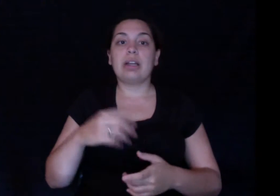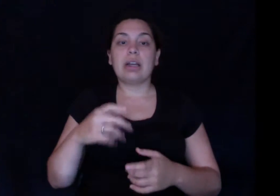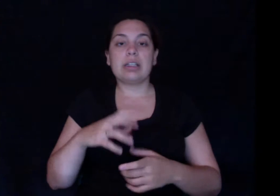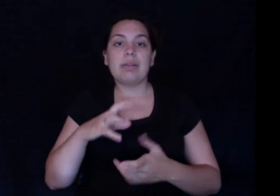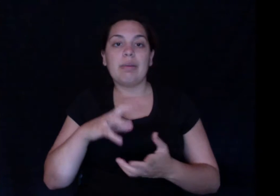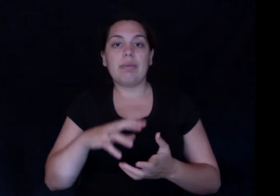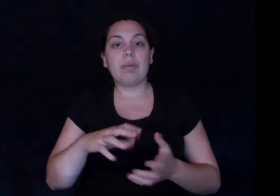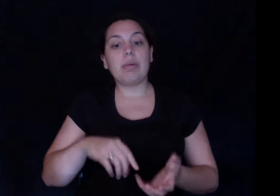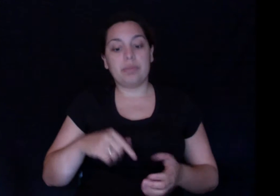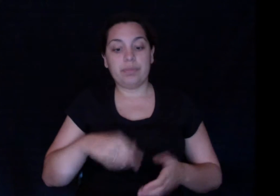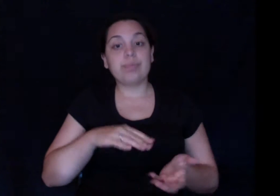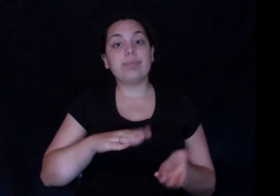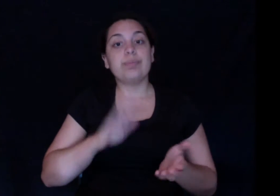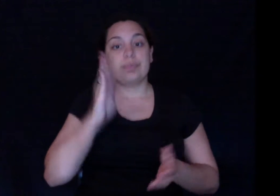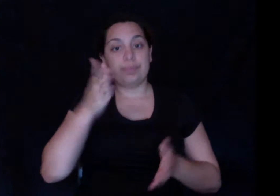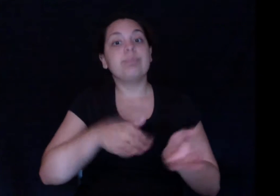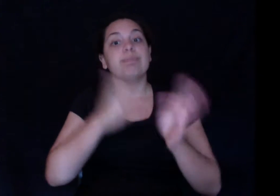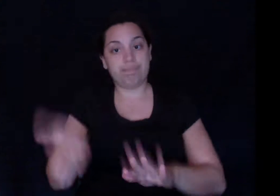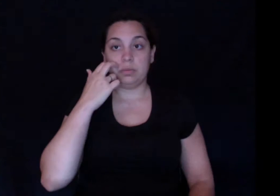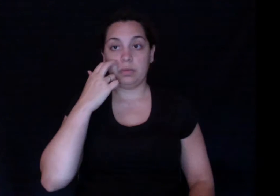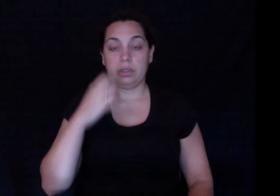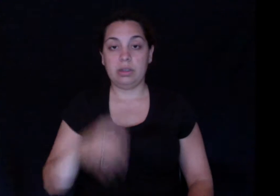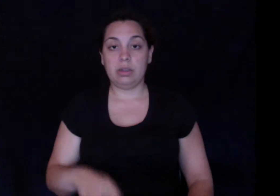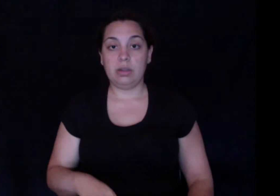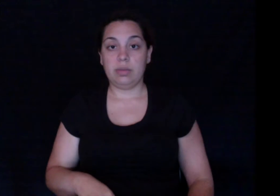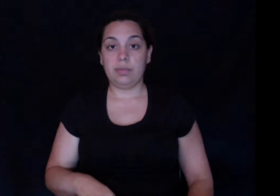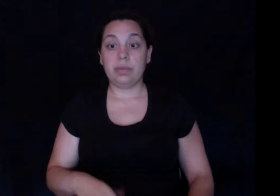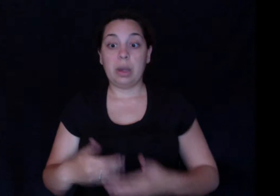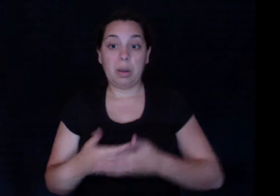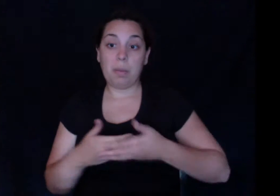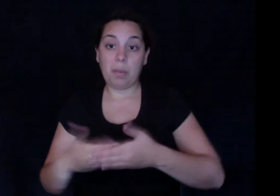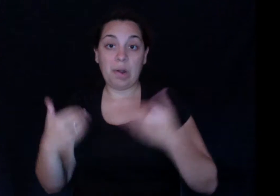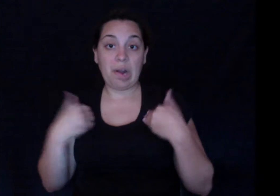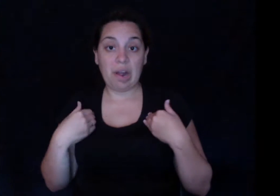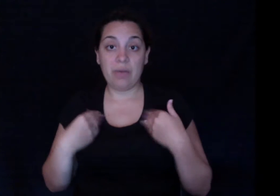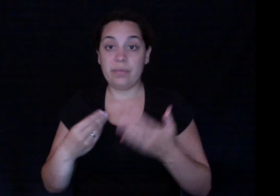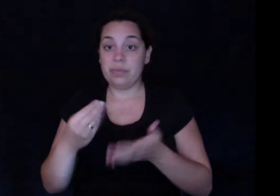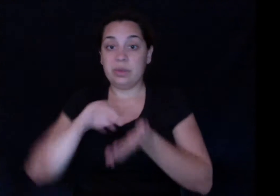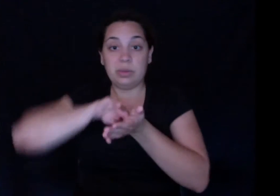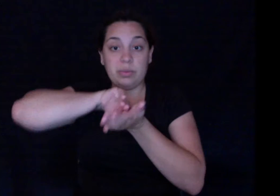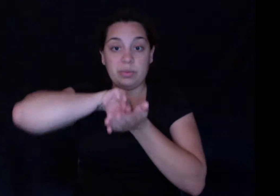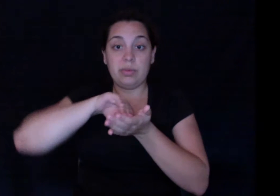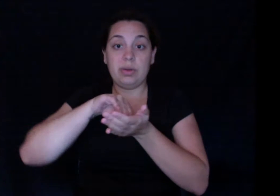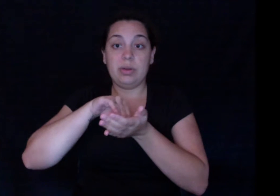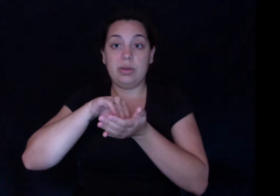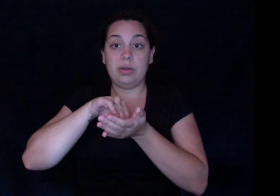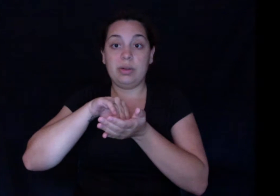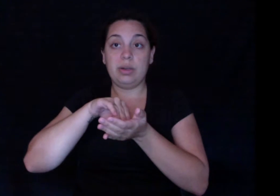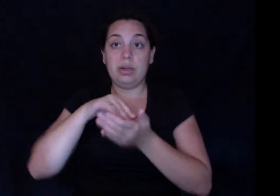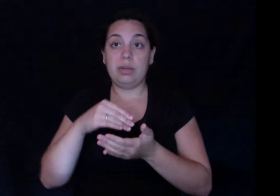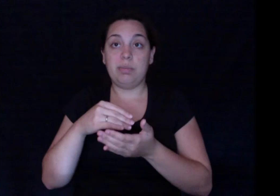death and very severe lifelong chronic illnesses and problems for the baby. It doesn't happen for the first baby,